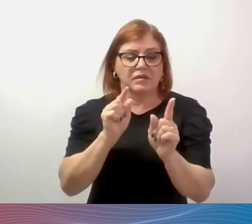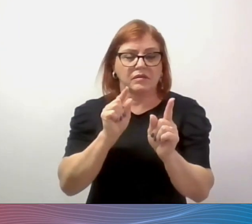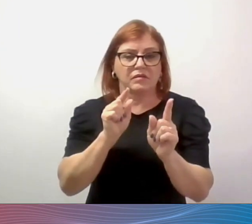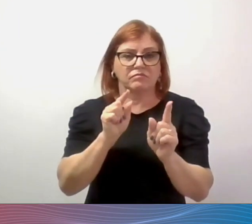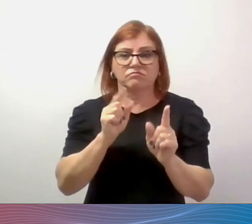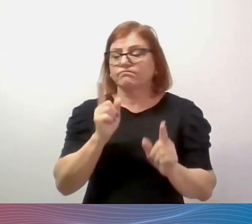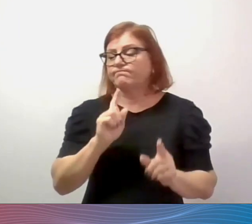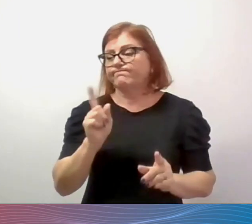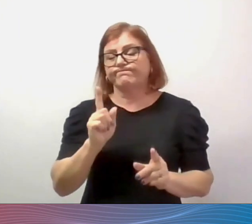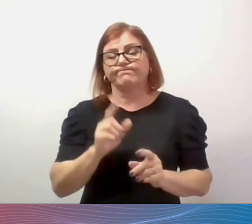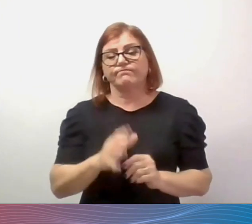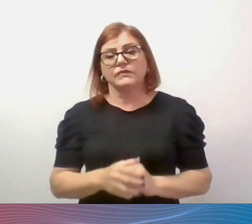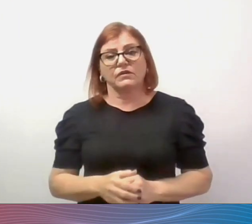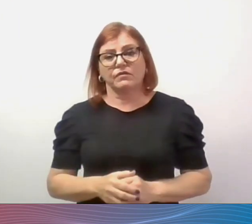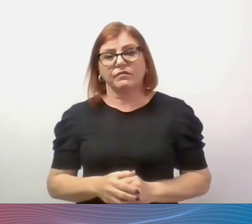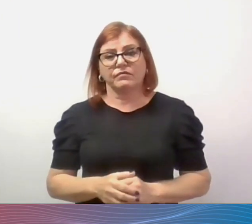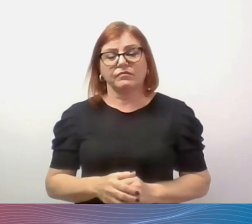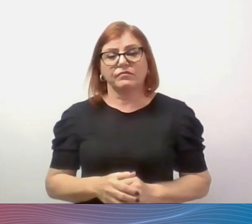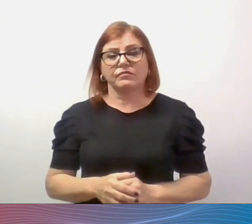And I do not